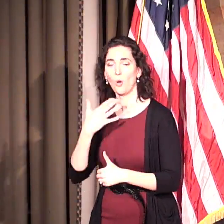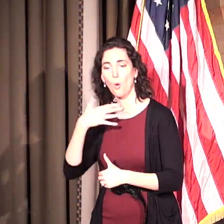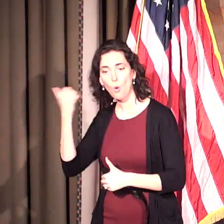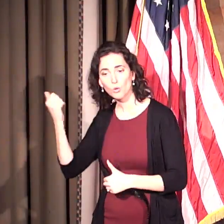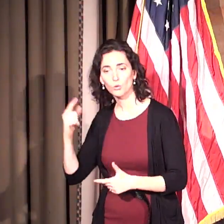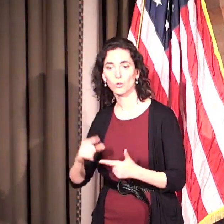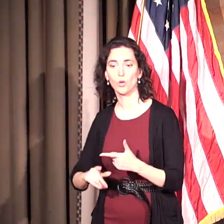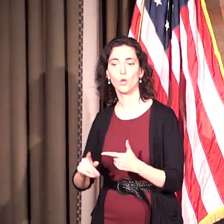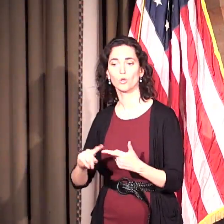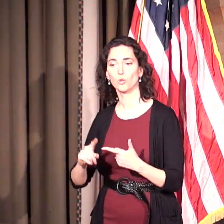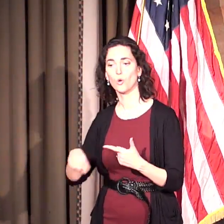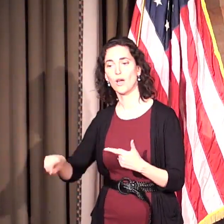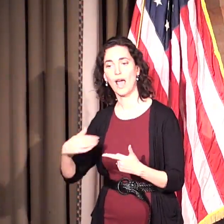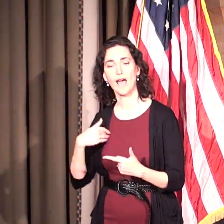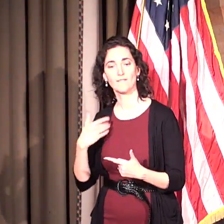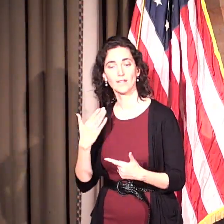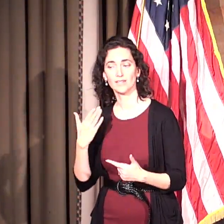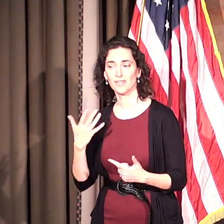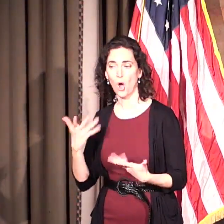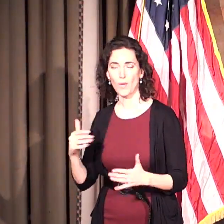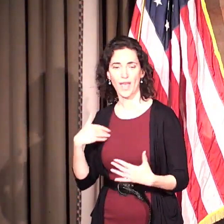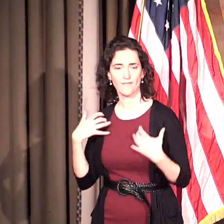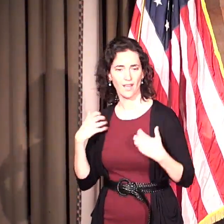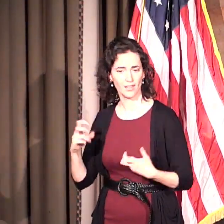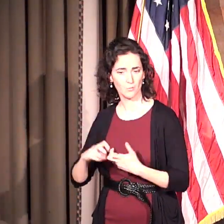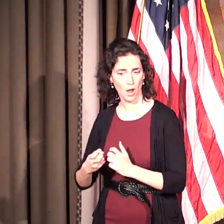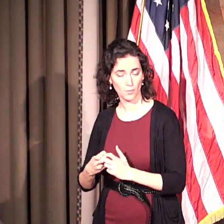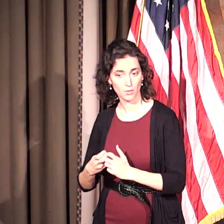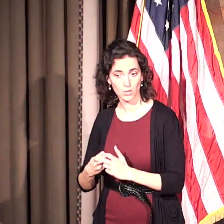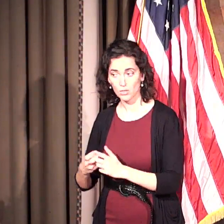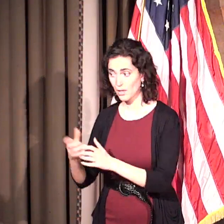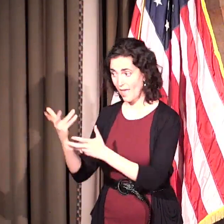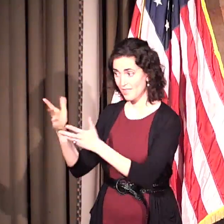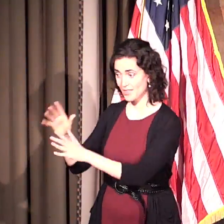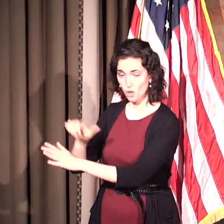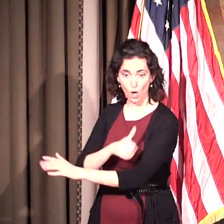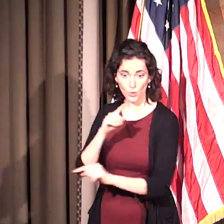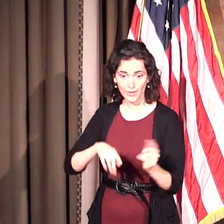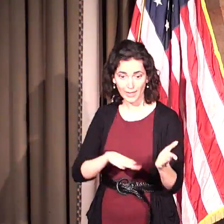and those with those comorbid health conditions, but not exclusively.